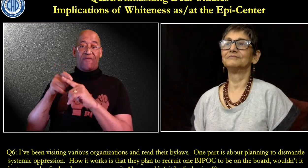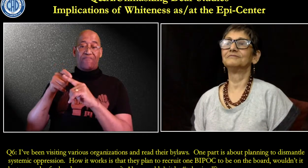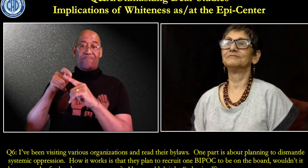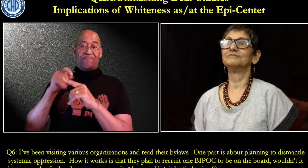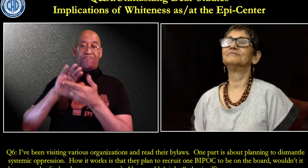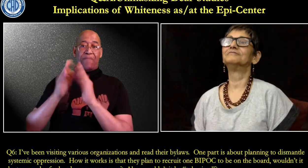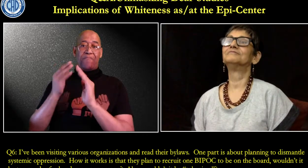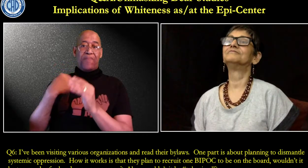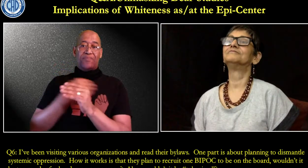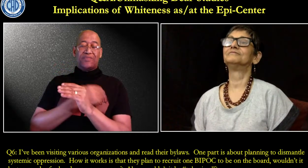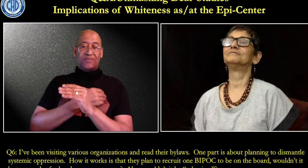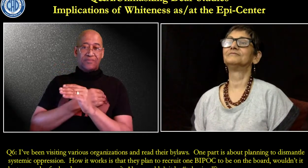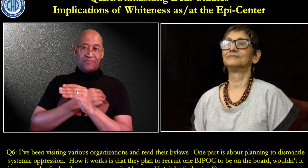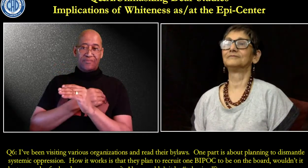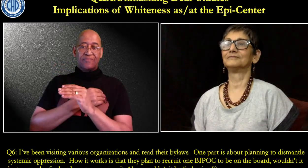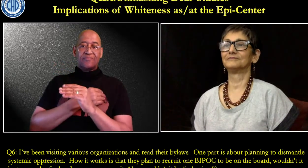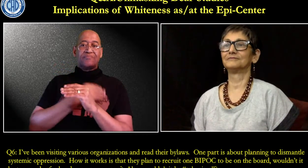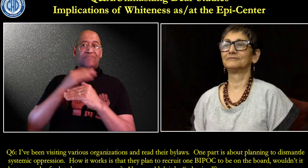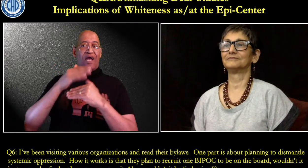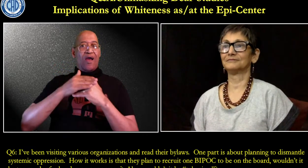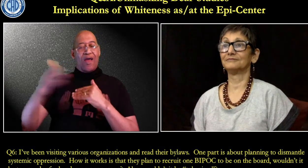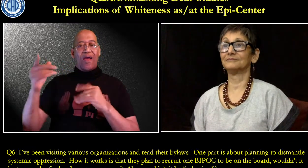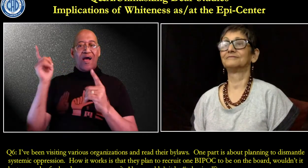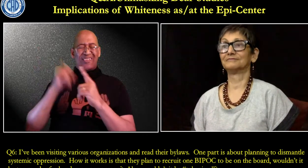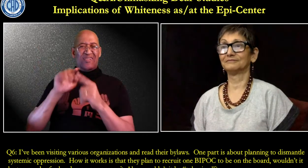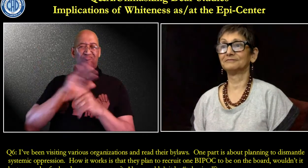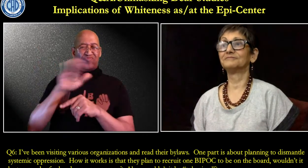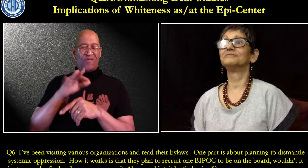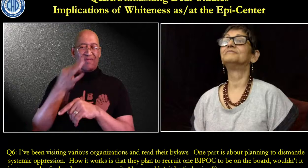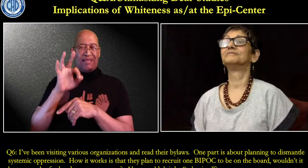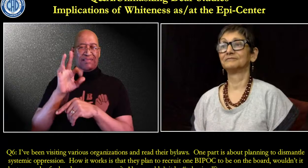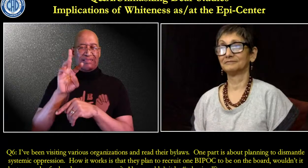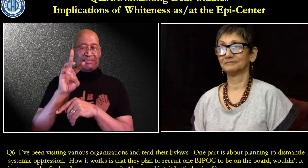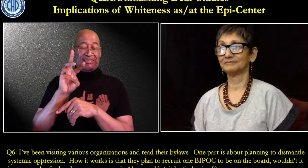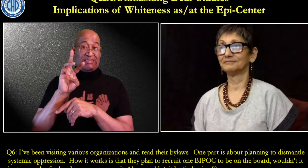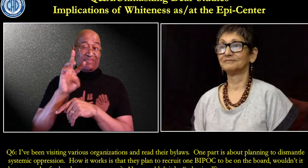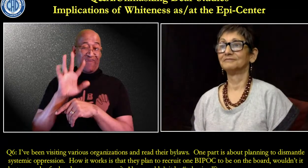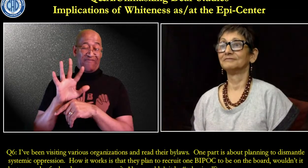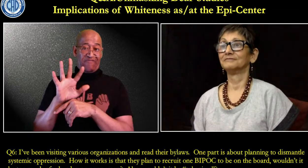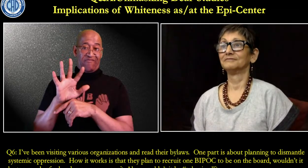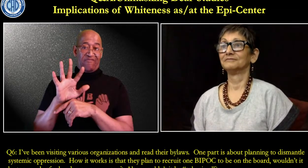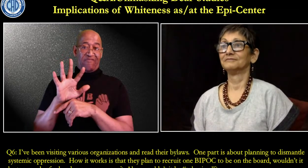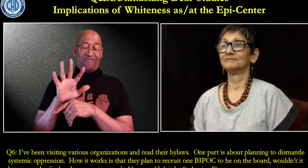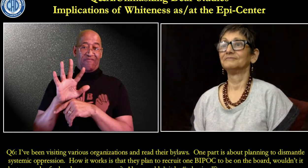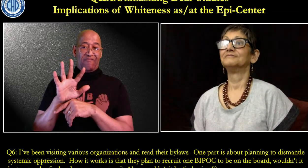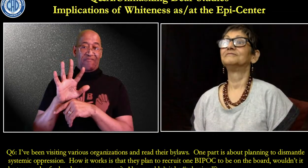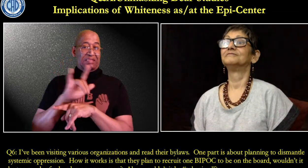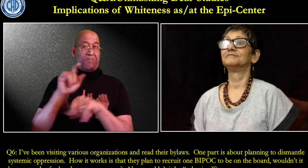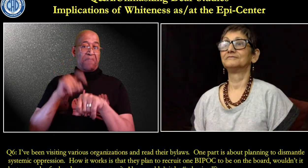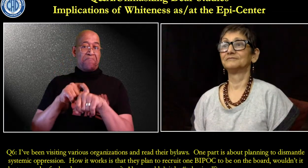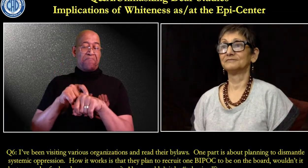And of course they would block the BIPOC members.